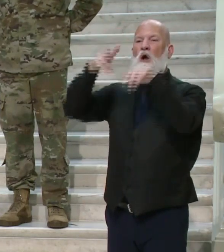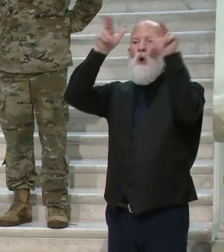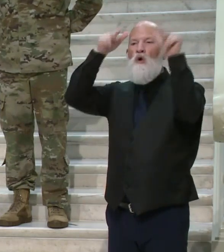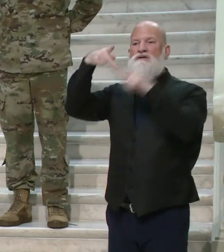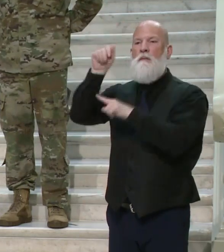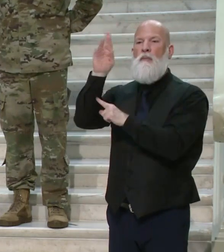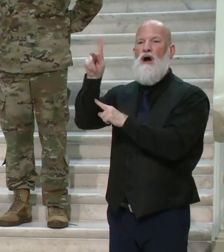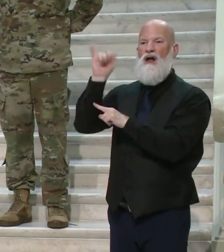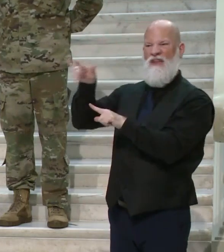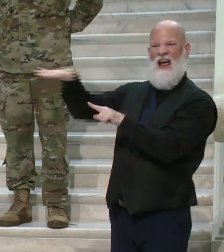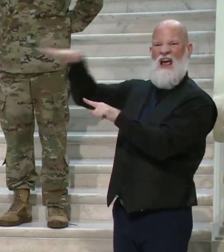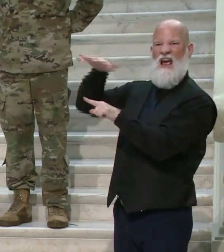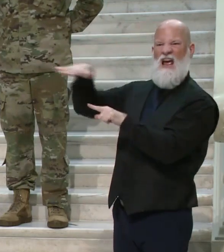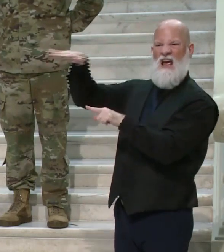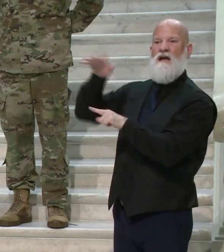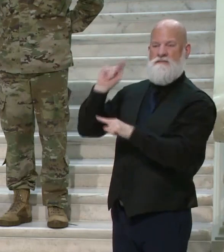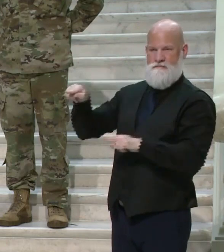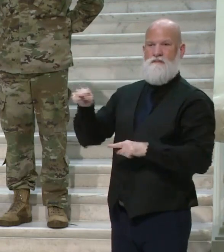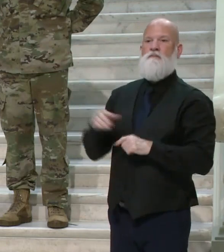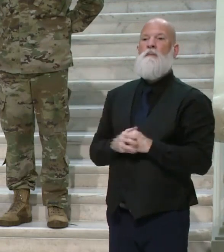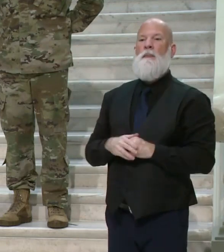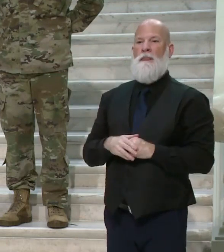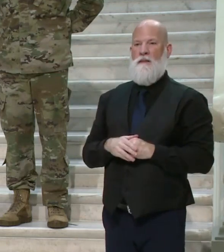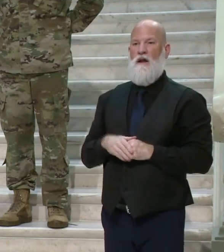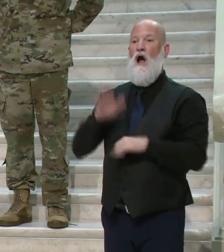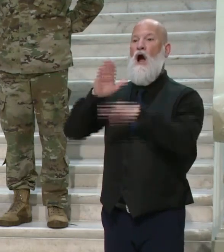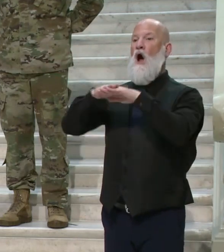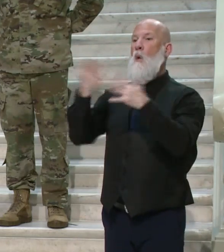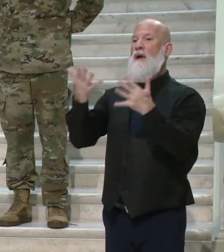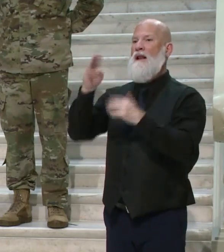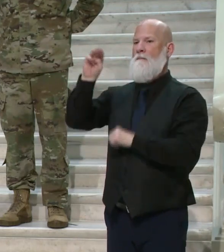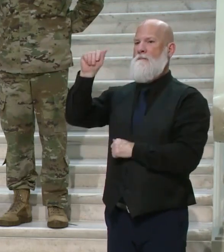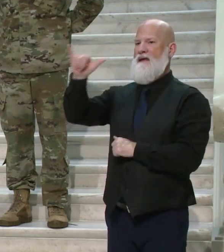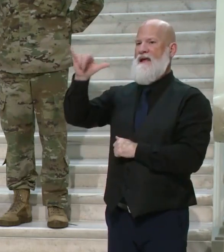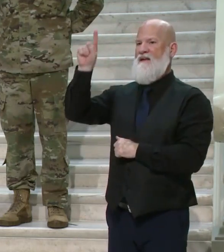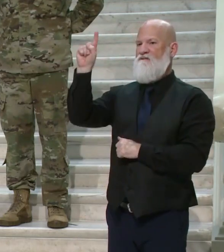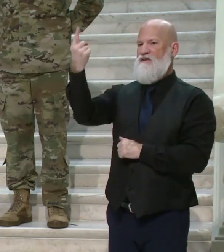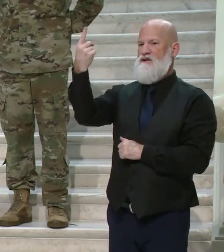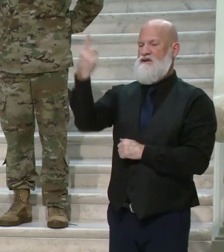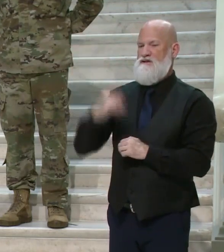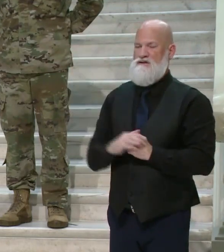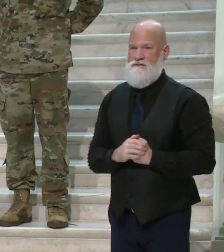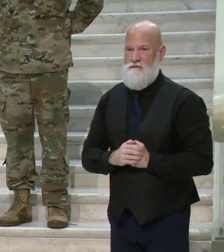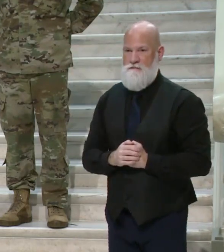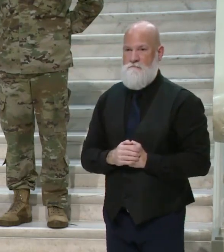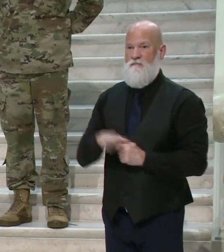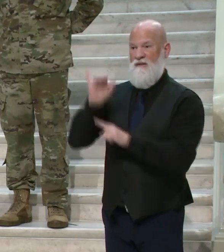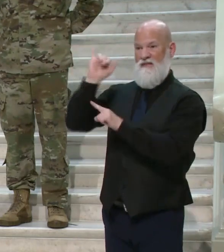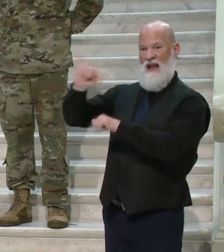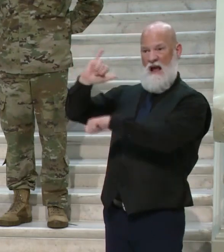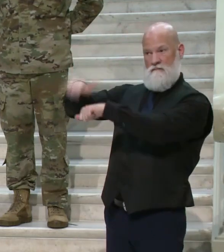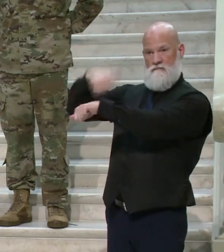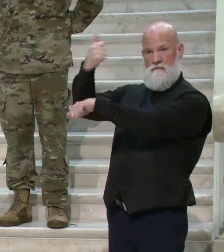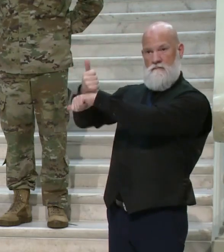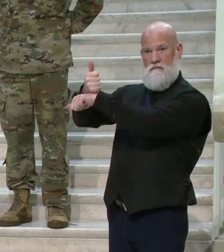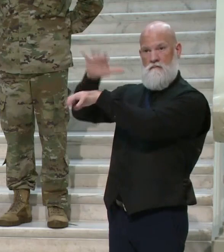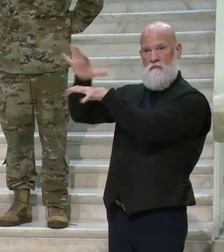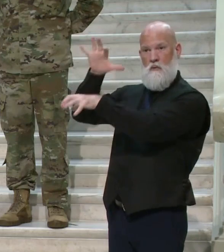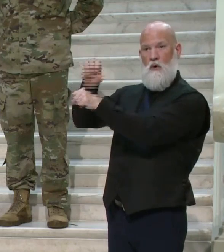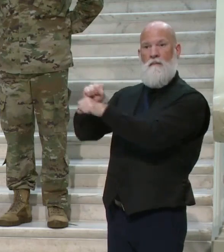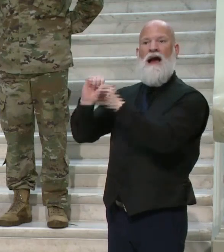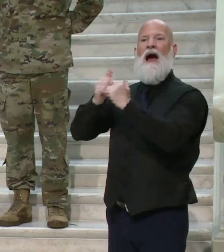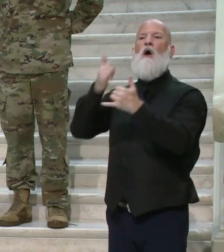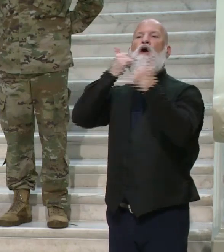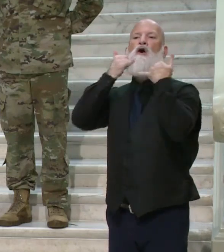we have the capacity. You can make appointments by calling the health departments. We have additional test kits